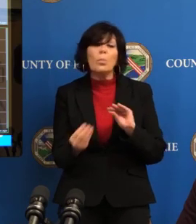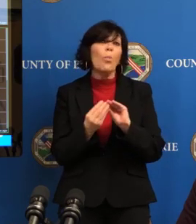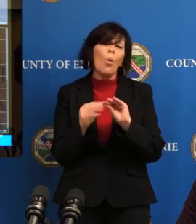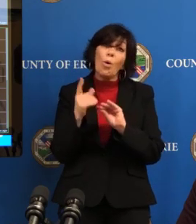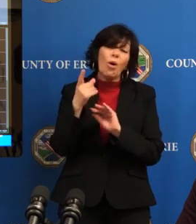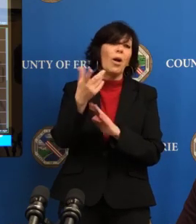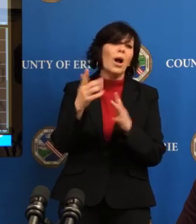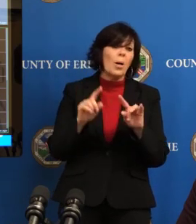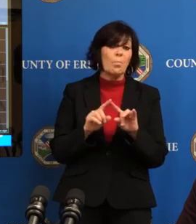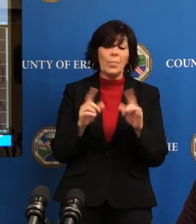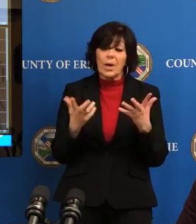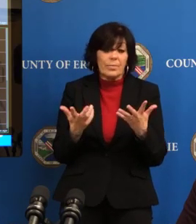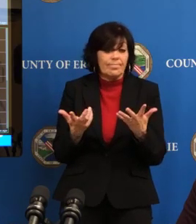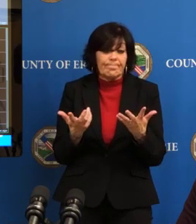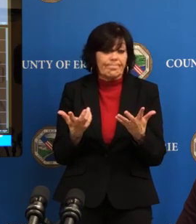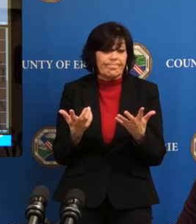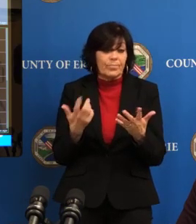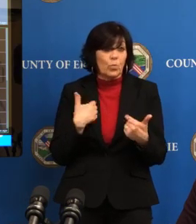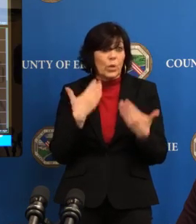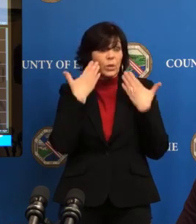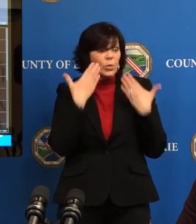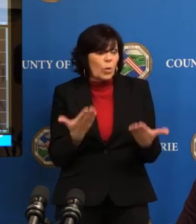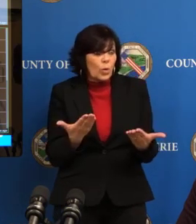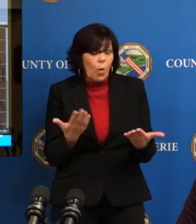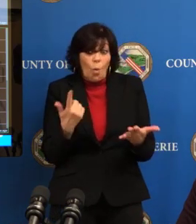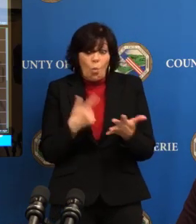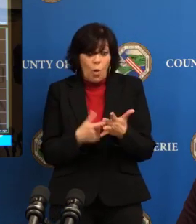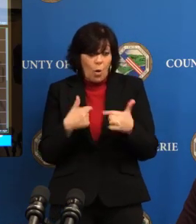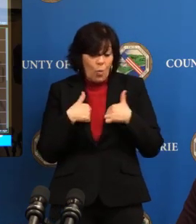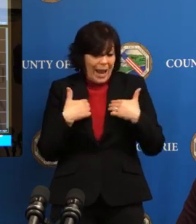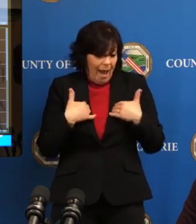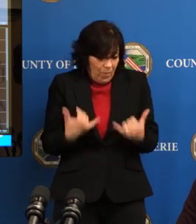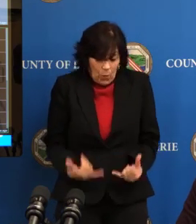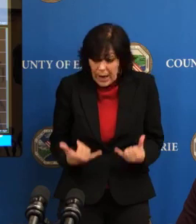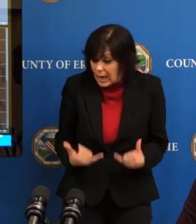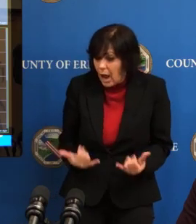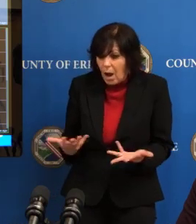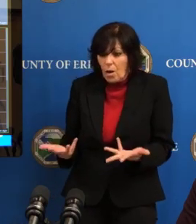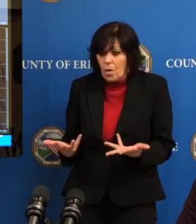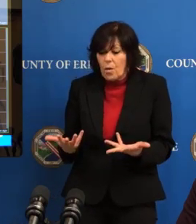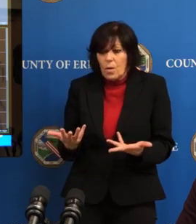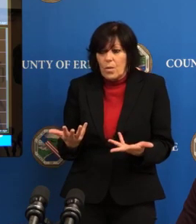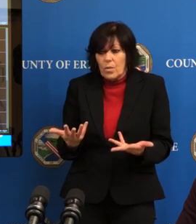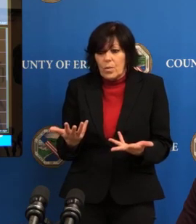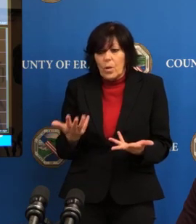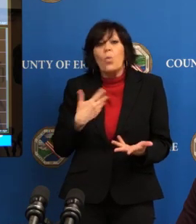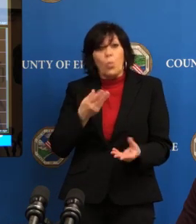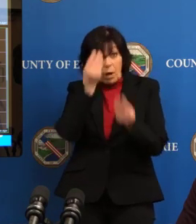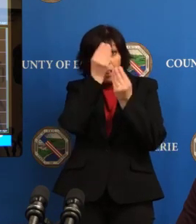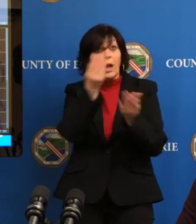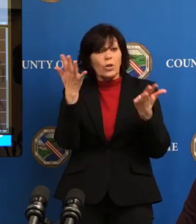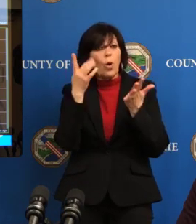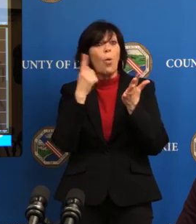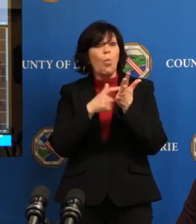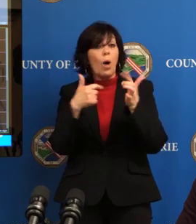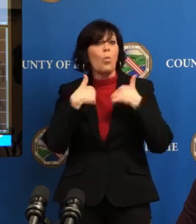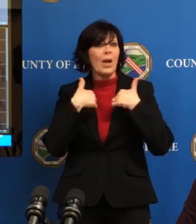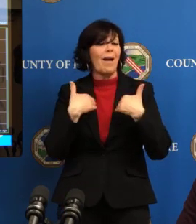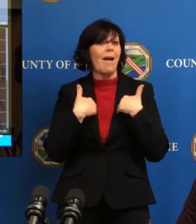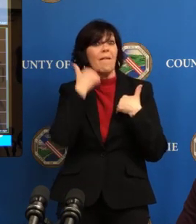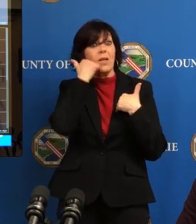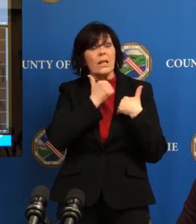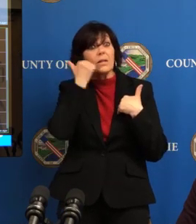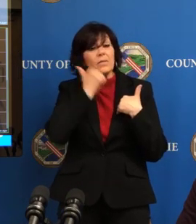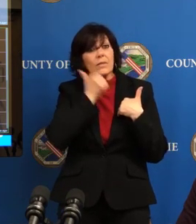run. We don't know exactly what we got today, and we'll let you know what we got today so that we